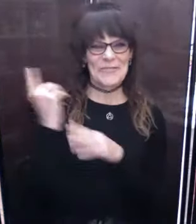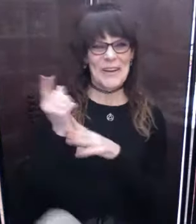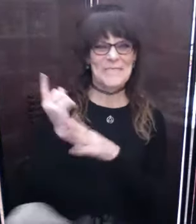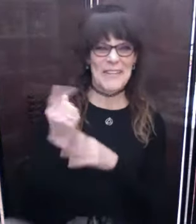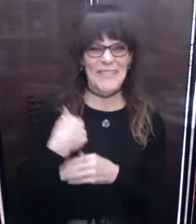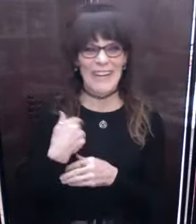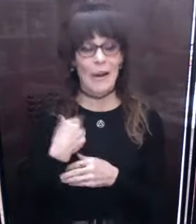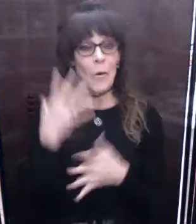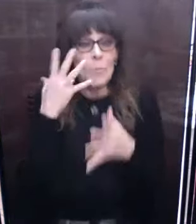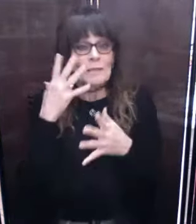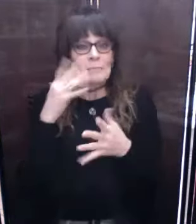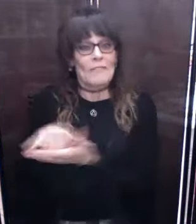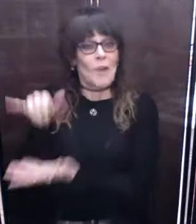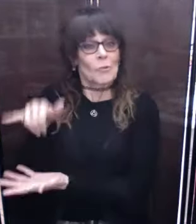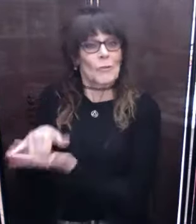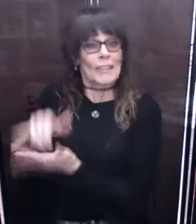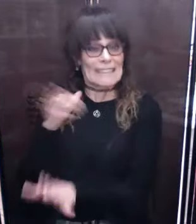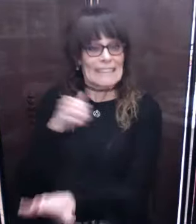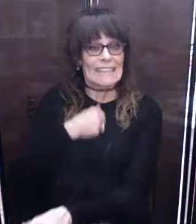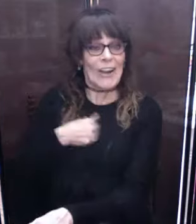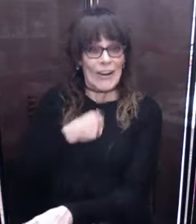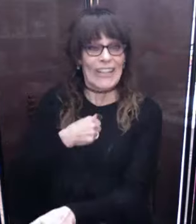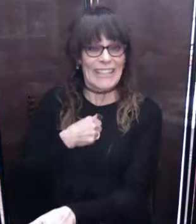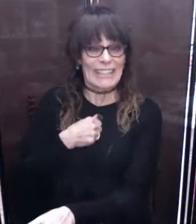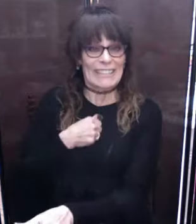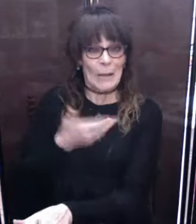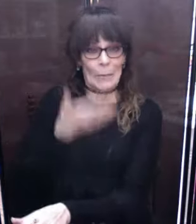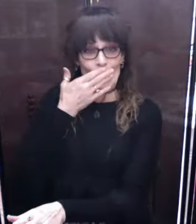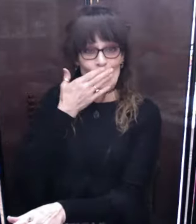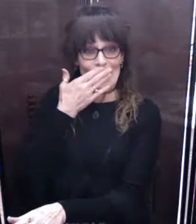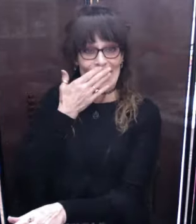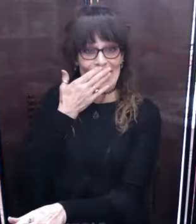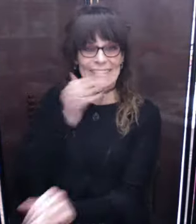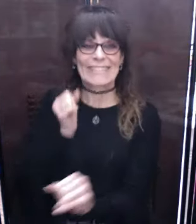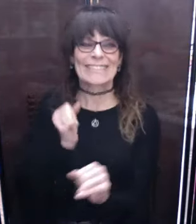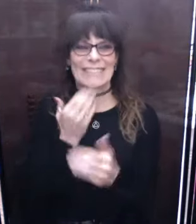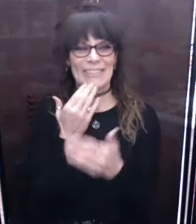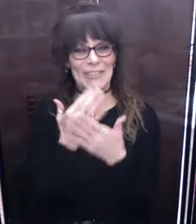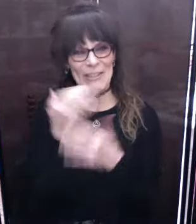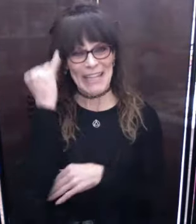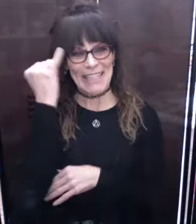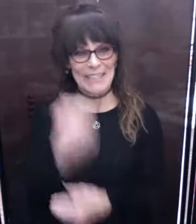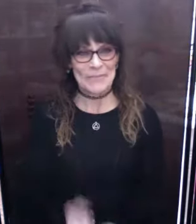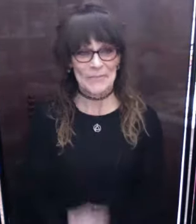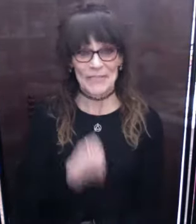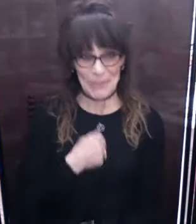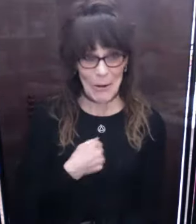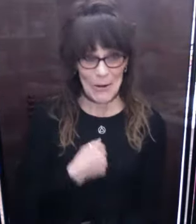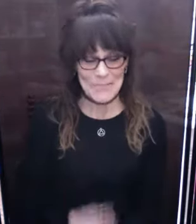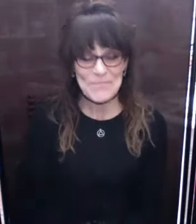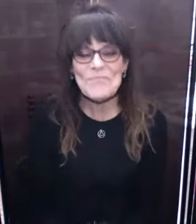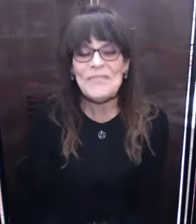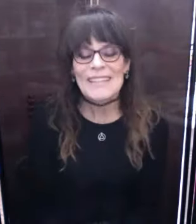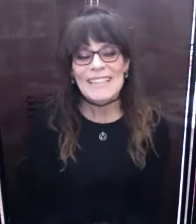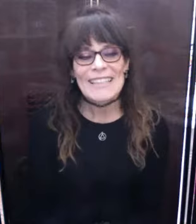sorry, my phone's going off. How about if I mute that? That's a good idea. Sorry about that. Good to be here with you